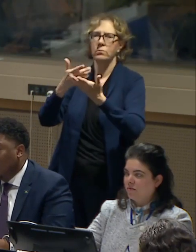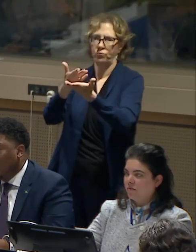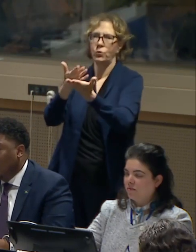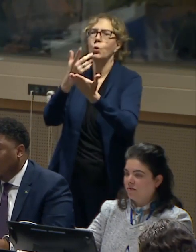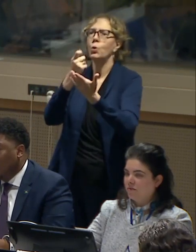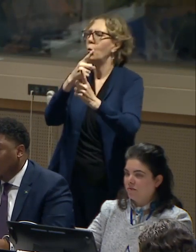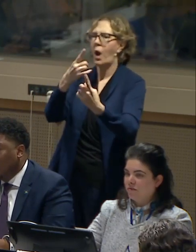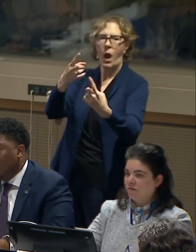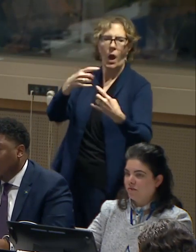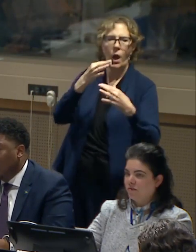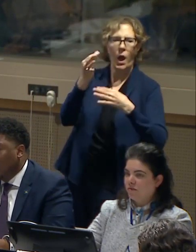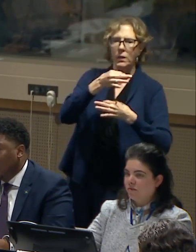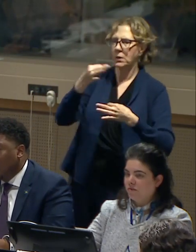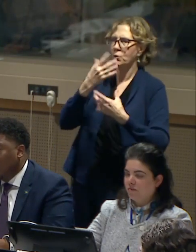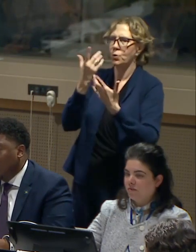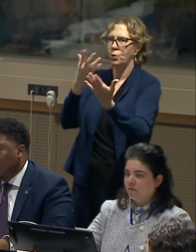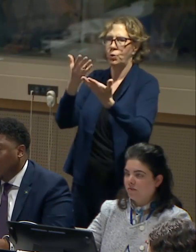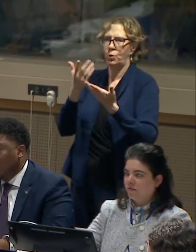Thank you.